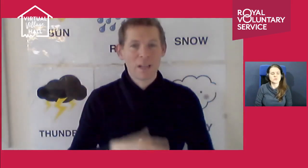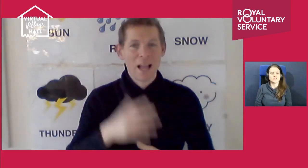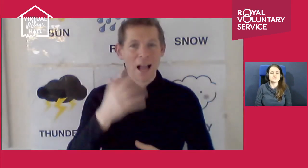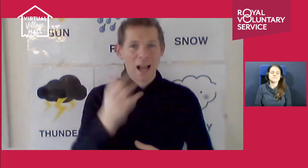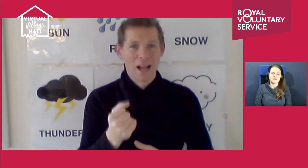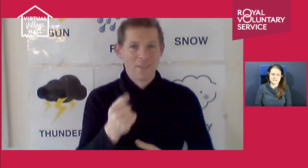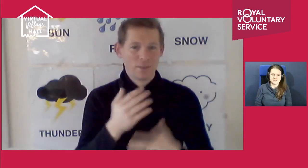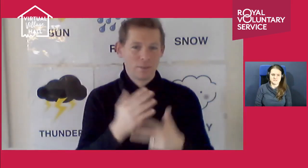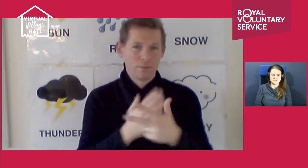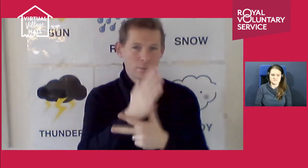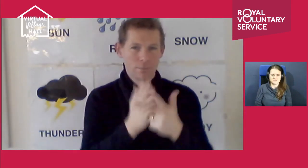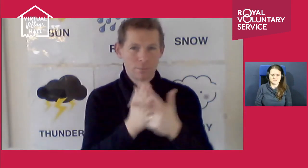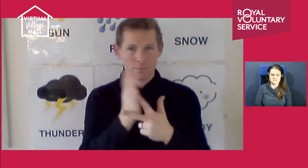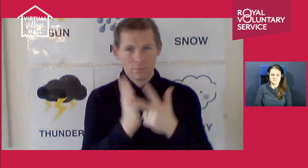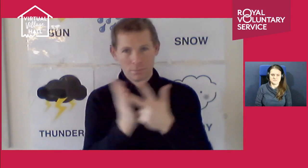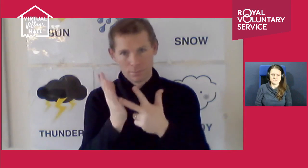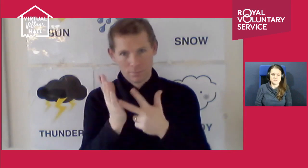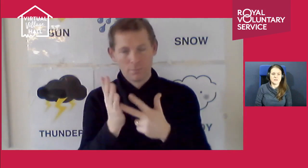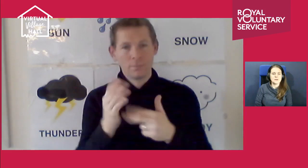you've got the word rain.